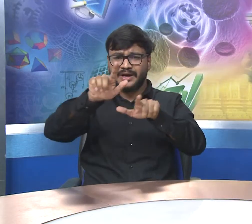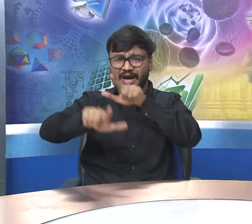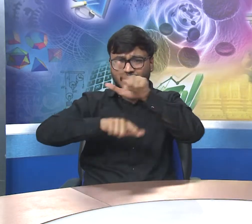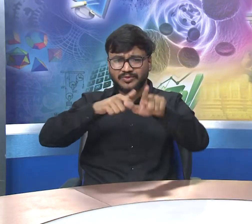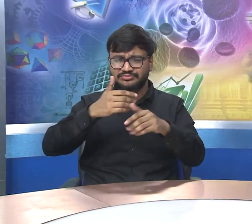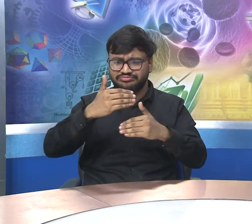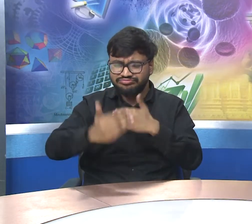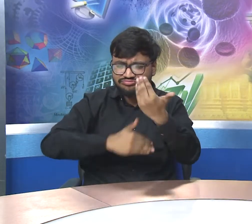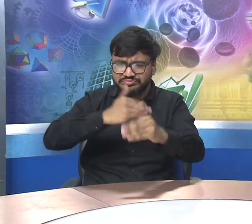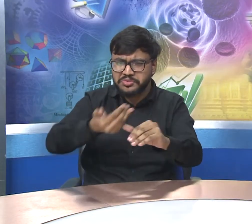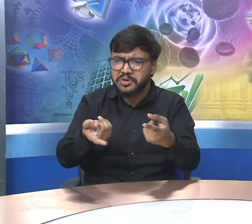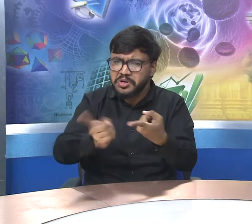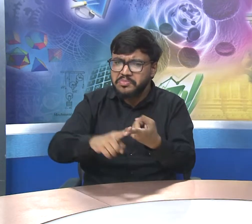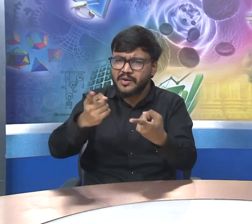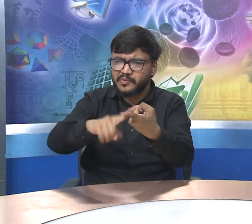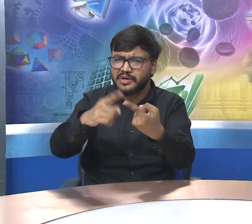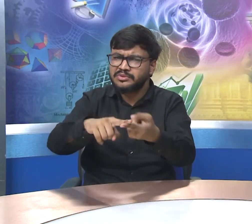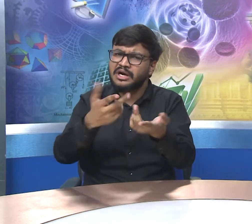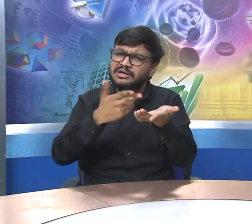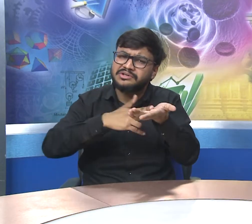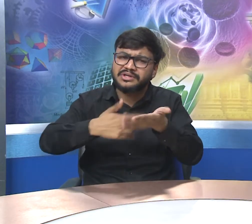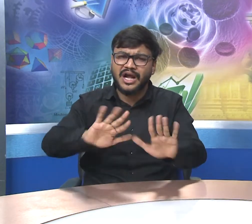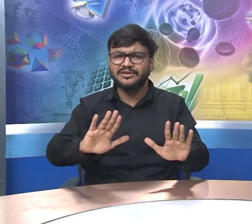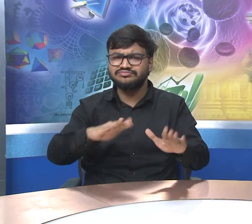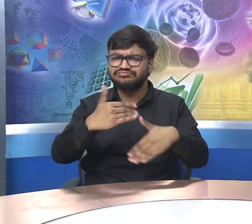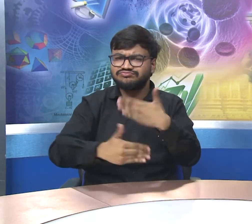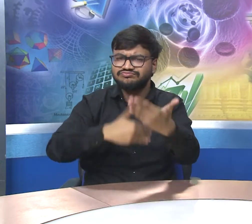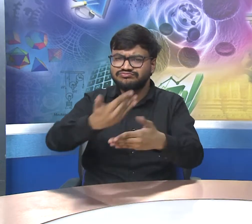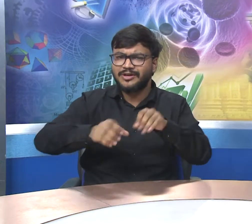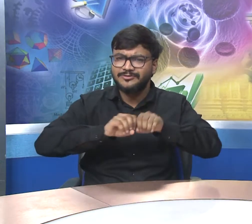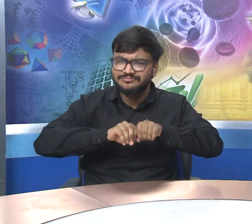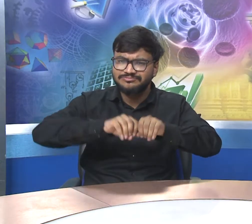Language standardization can happen as a natural process.